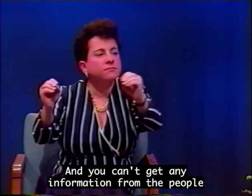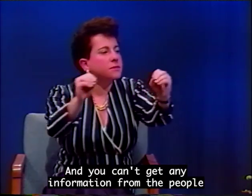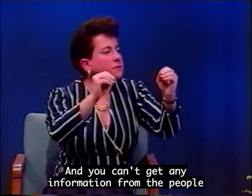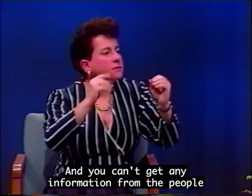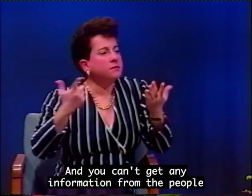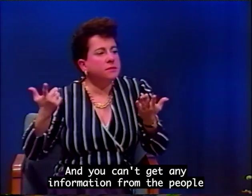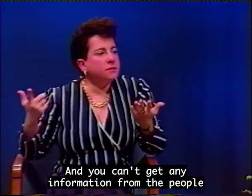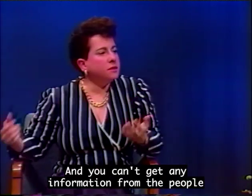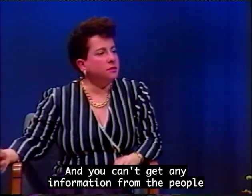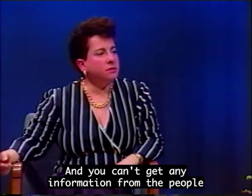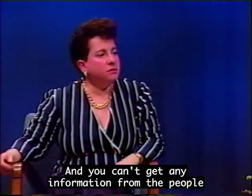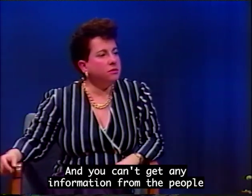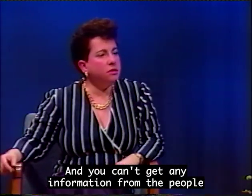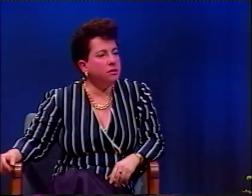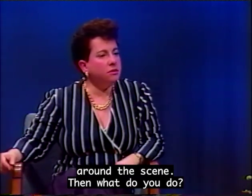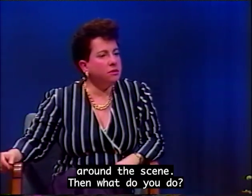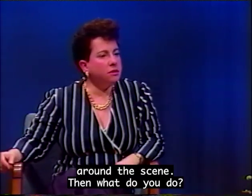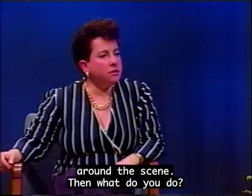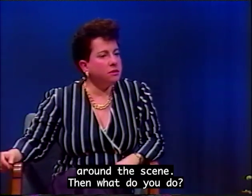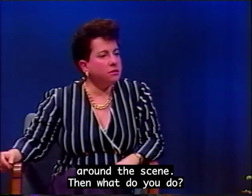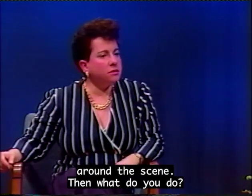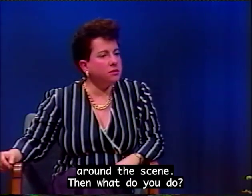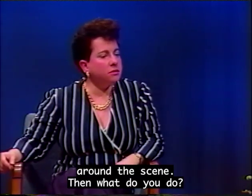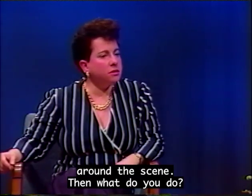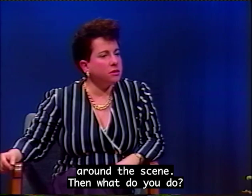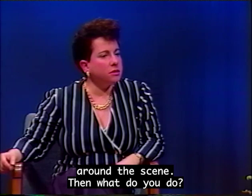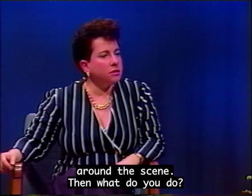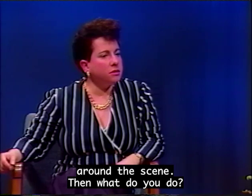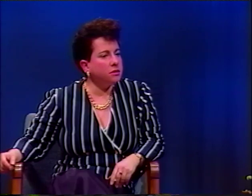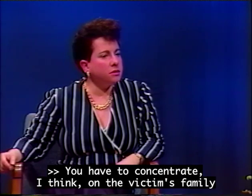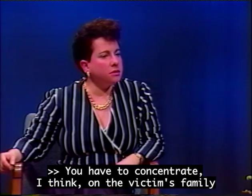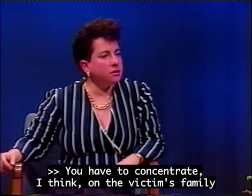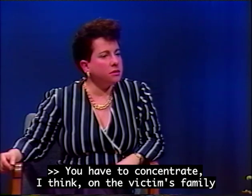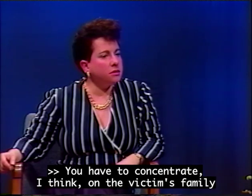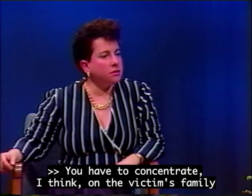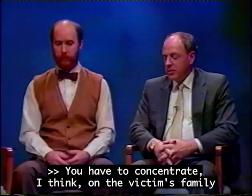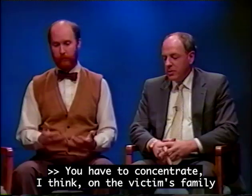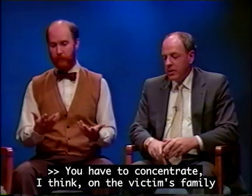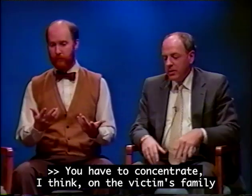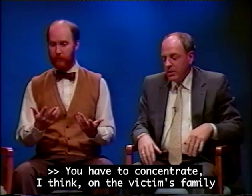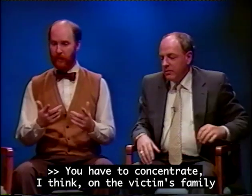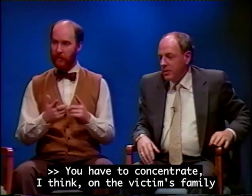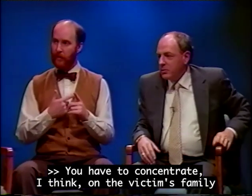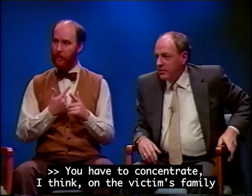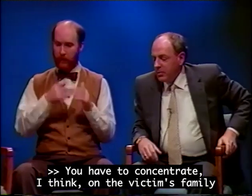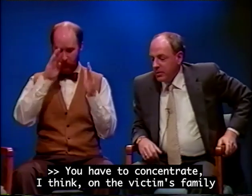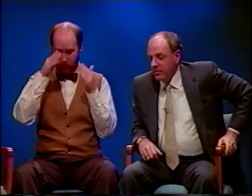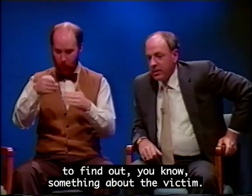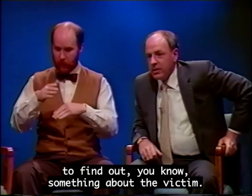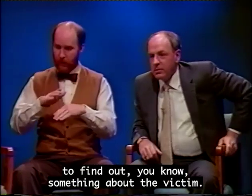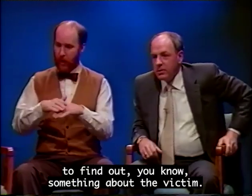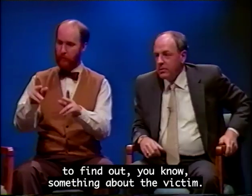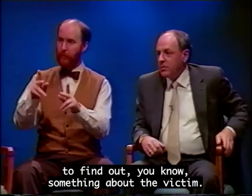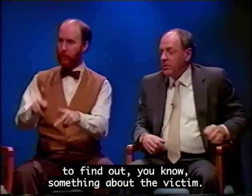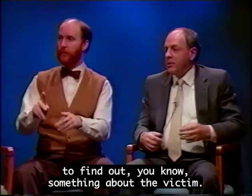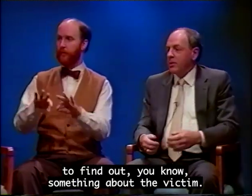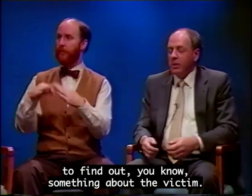and you can't get any information from the people around the scene. Then what do you do? You have to concentrate, I think, on the victim's family to find